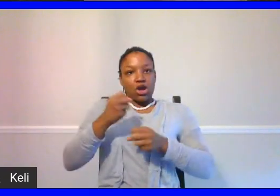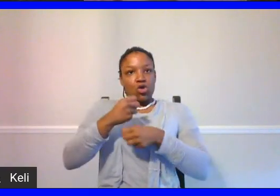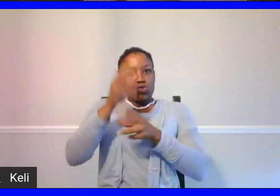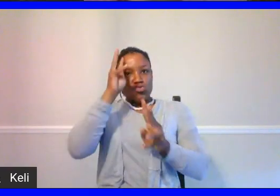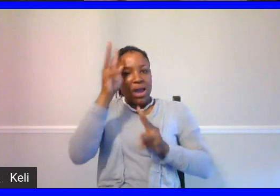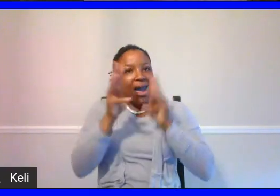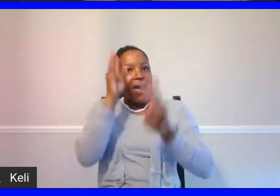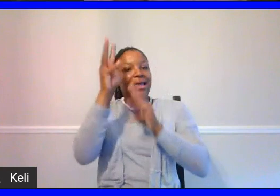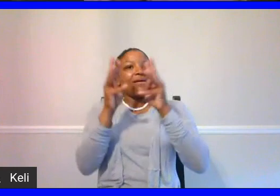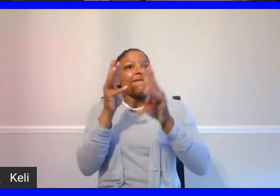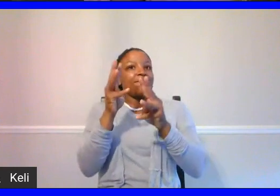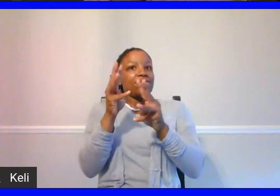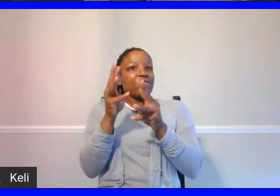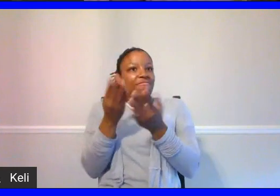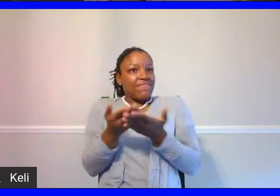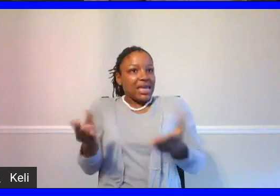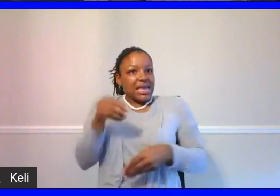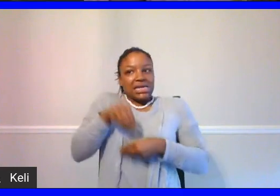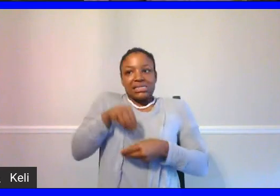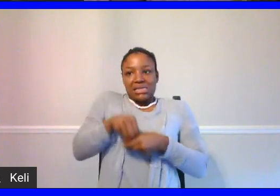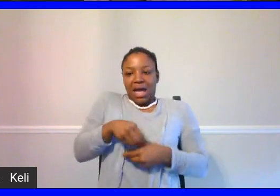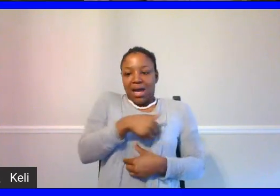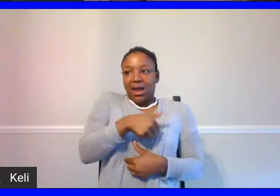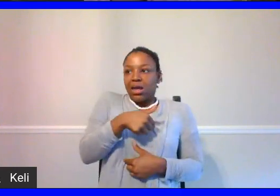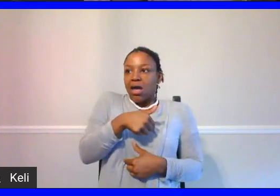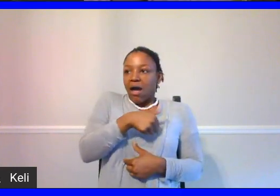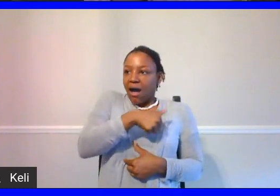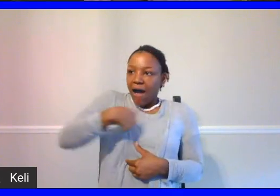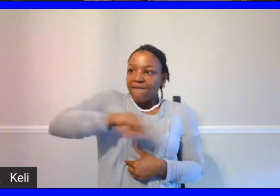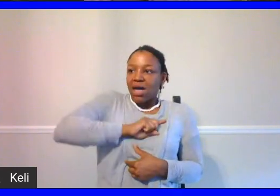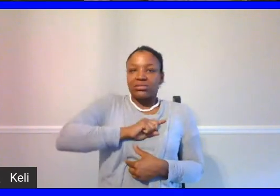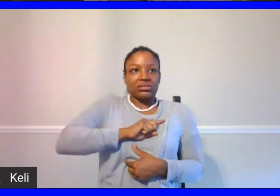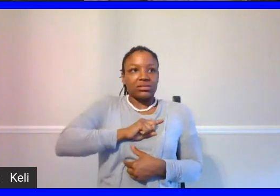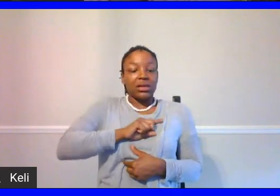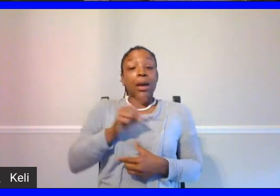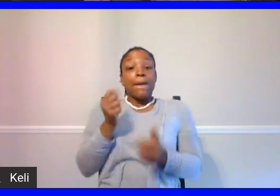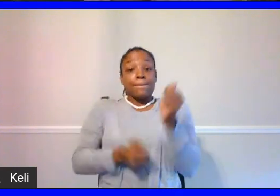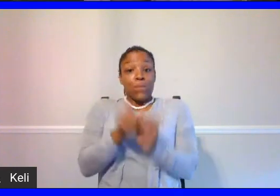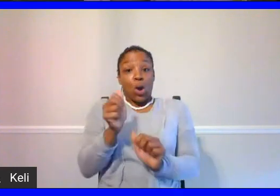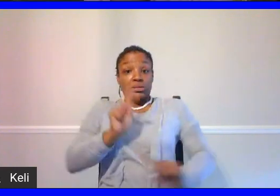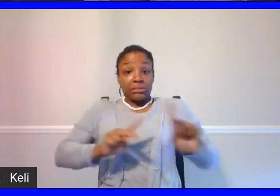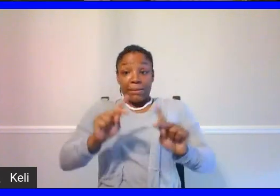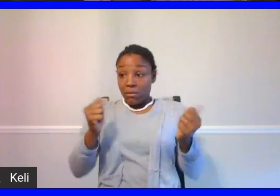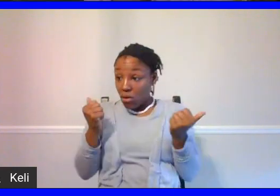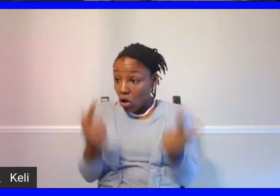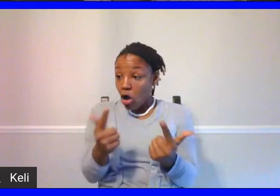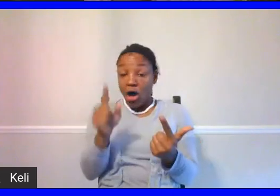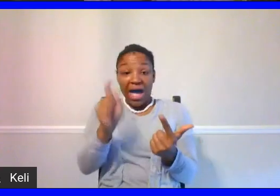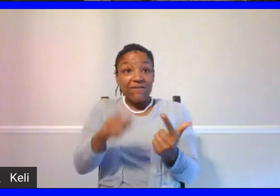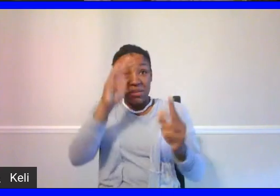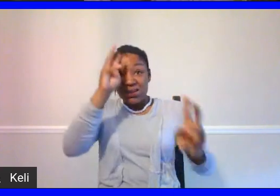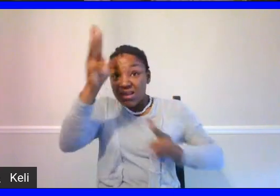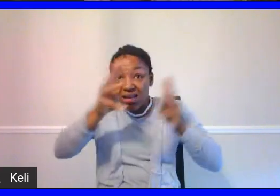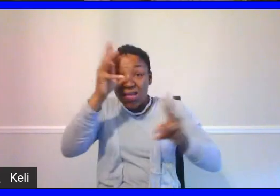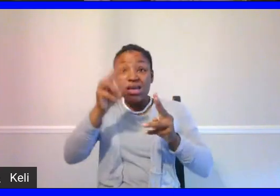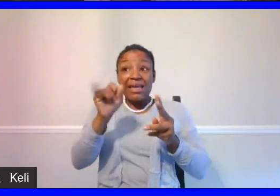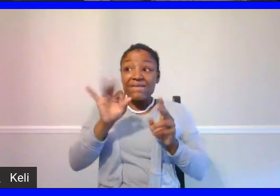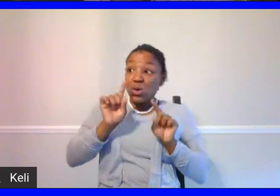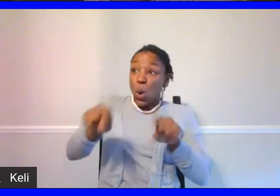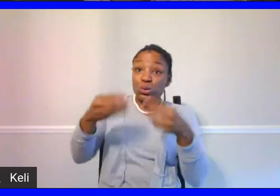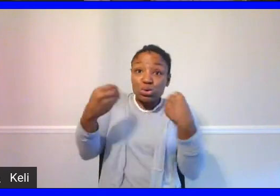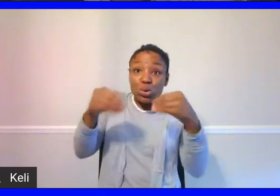be creative, whether they wanted to or not. A trip to the grocery store requires